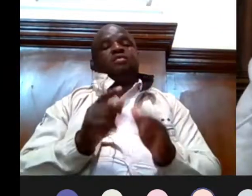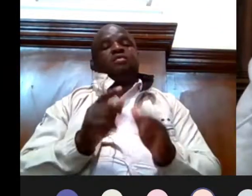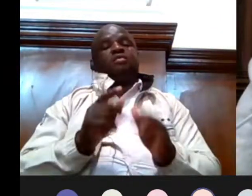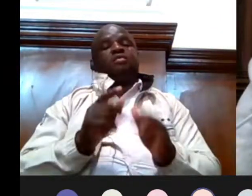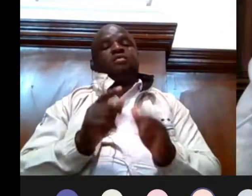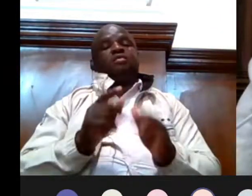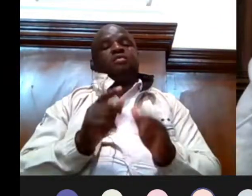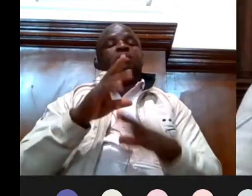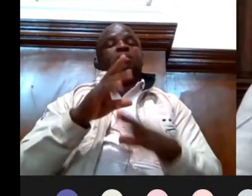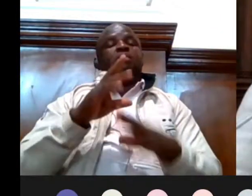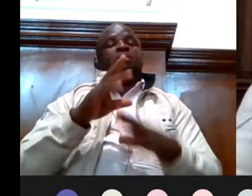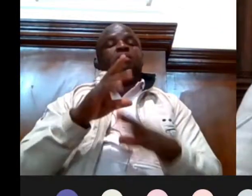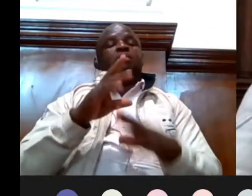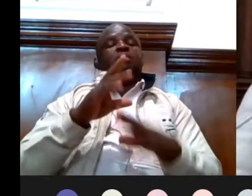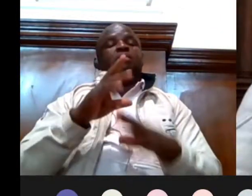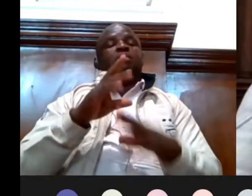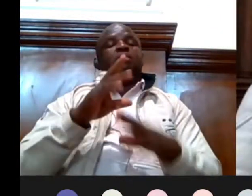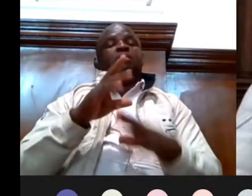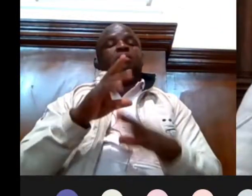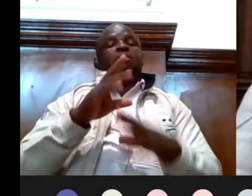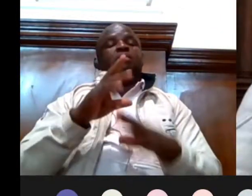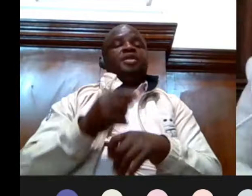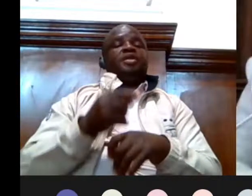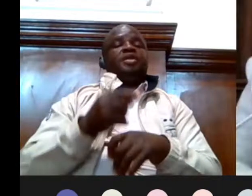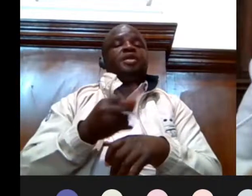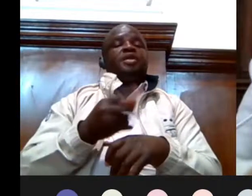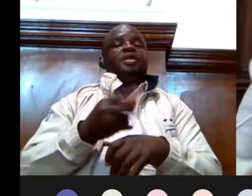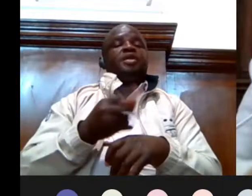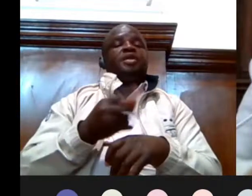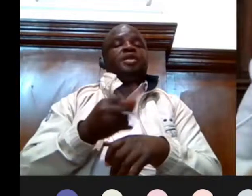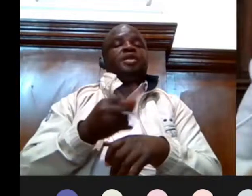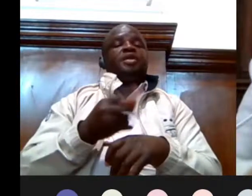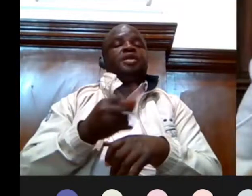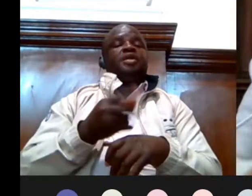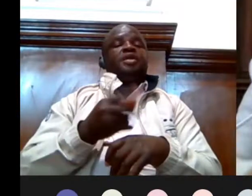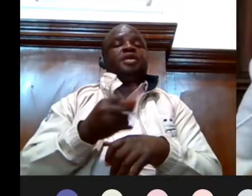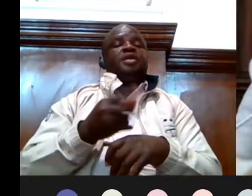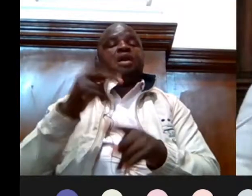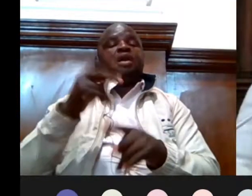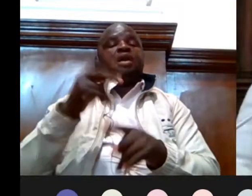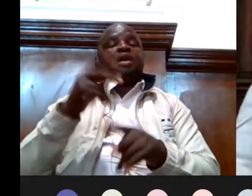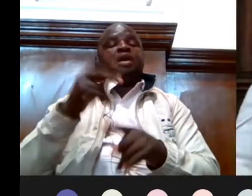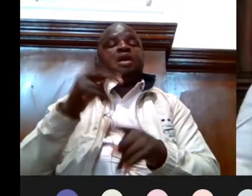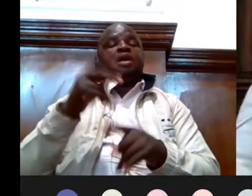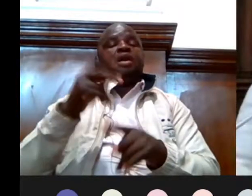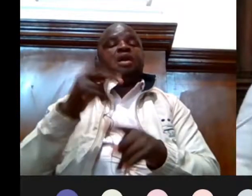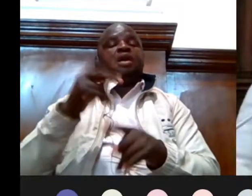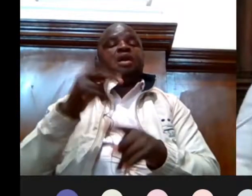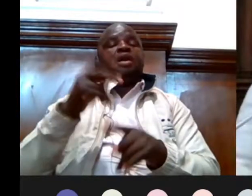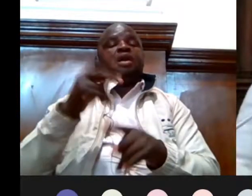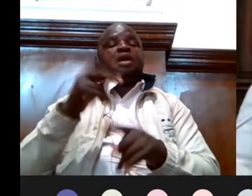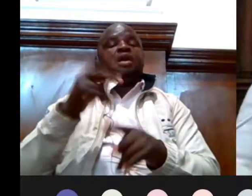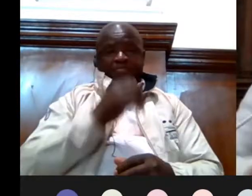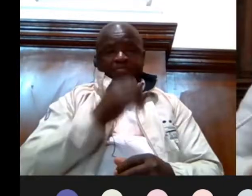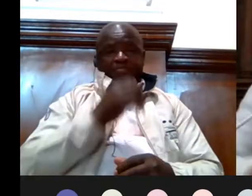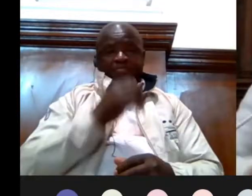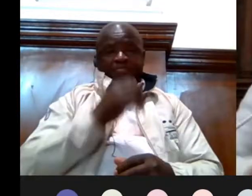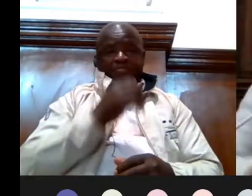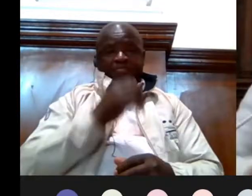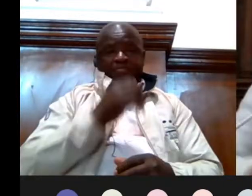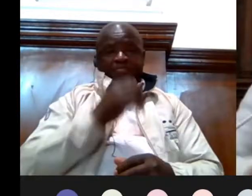Honorable members, this question is deferred to the next sitting. Thank you.